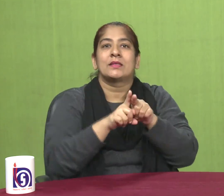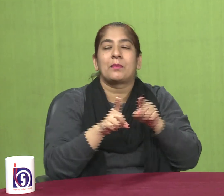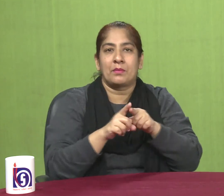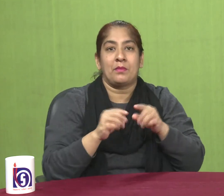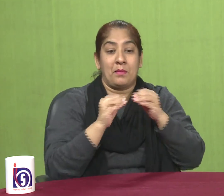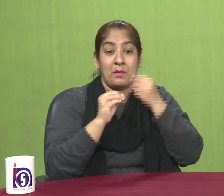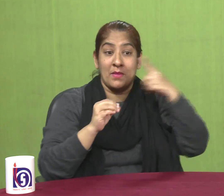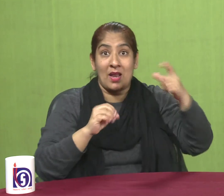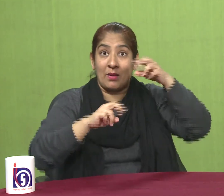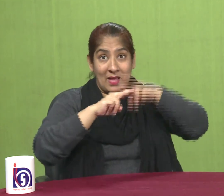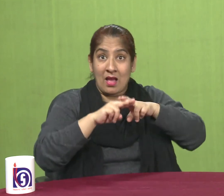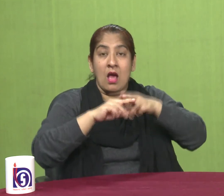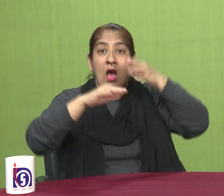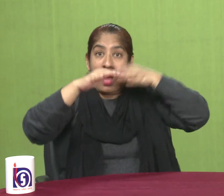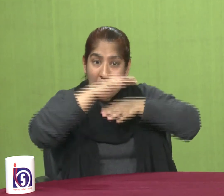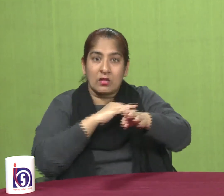Bill of entry for warehousing,